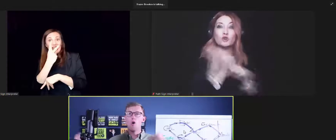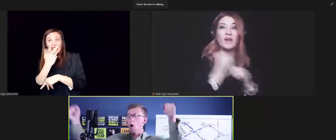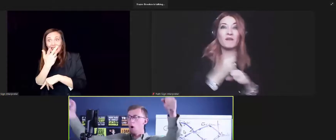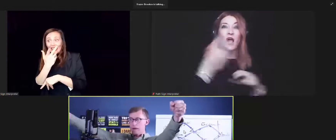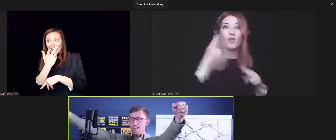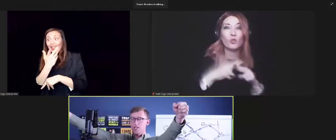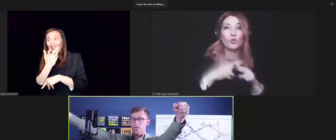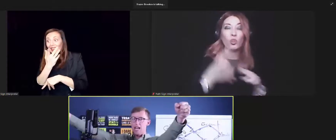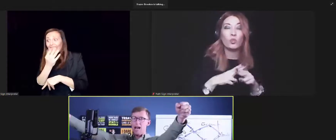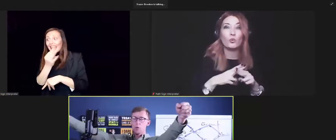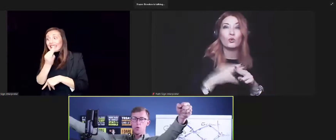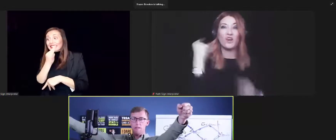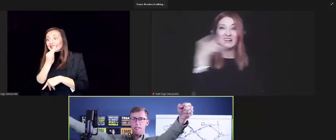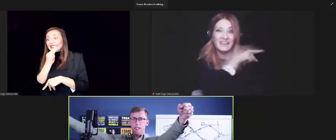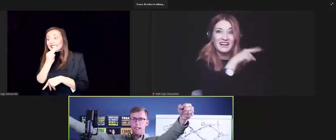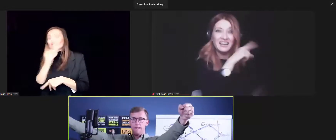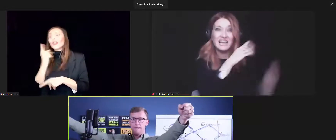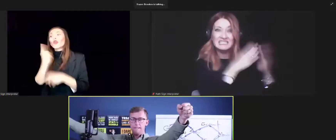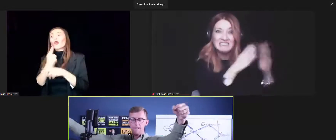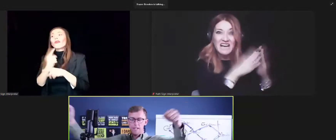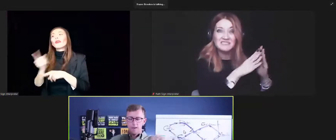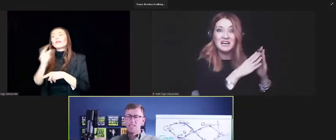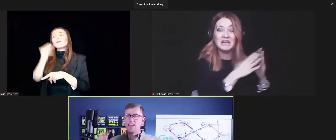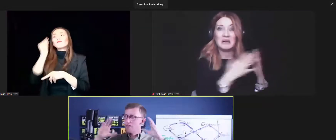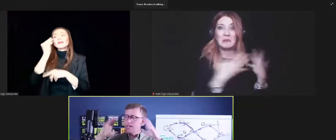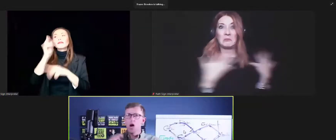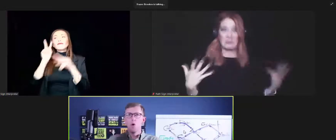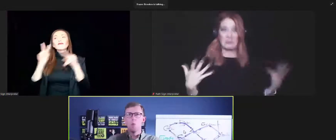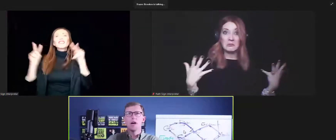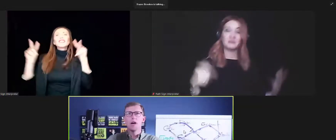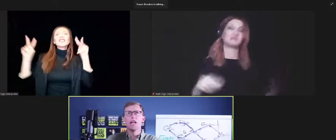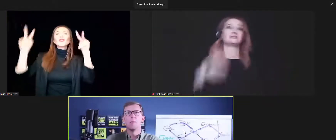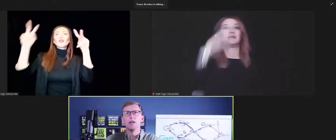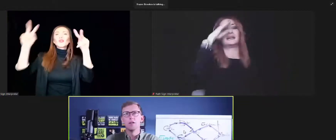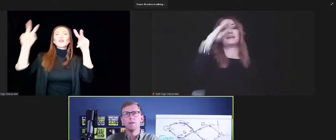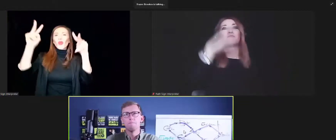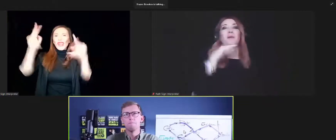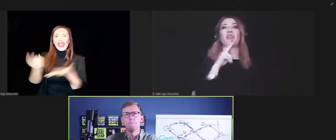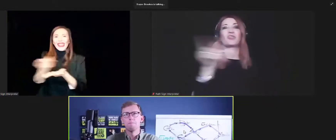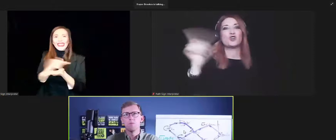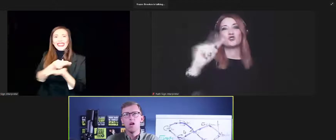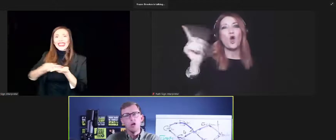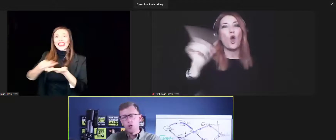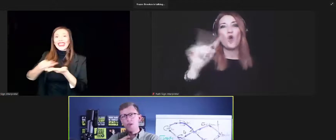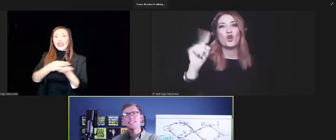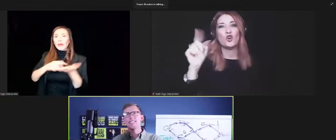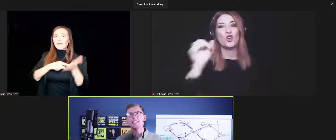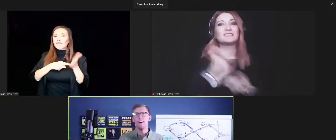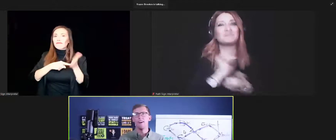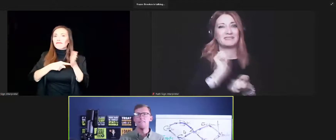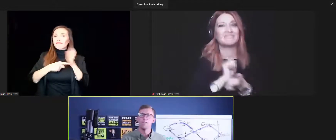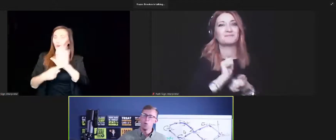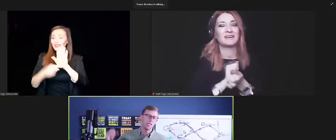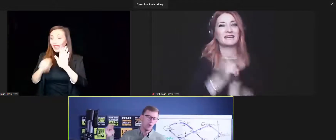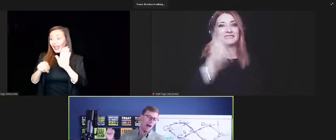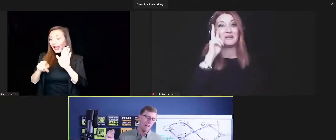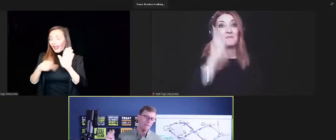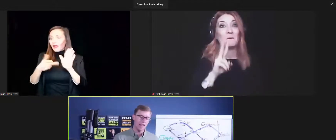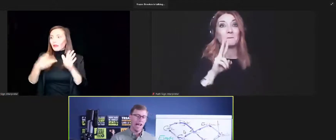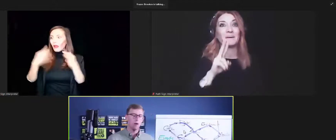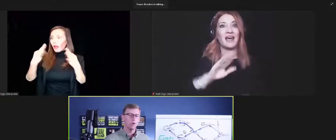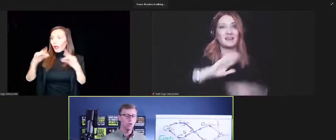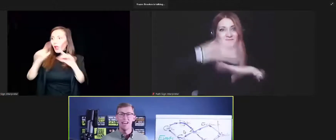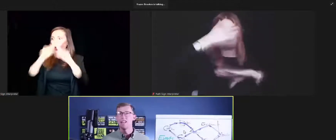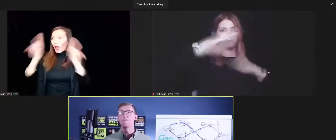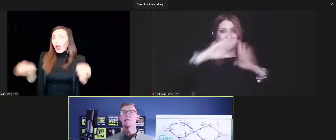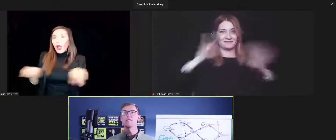home up against the house. He said, that's the home we're going to build. 2 years later, we drive to the